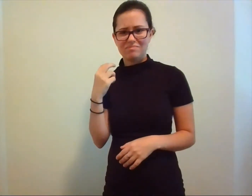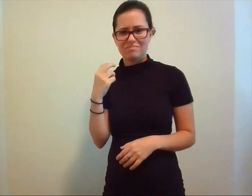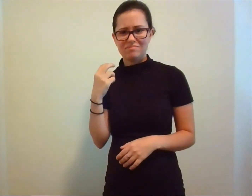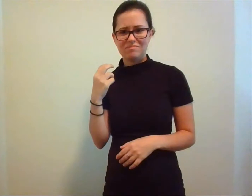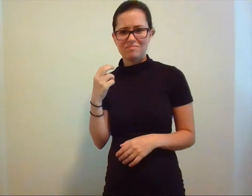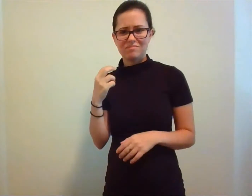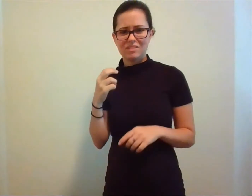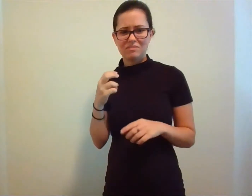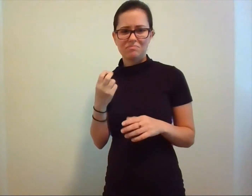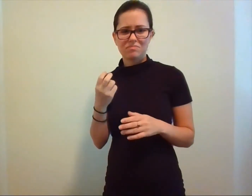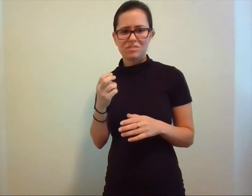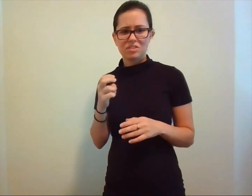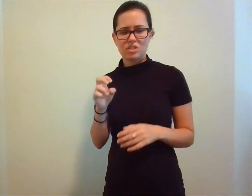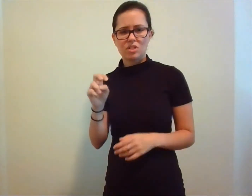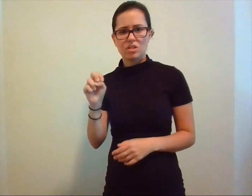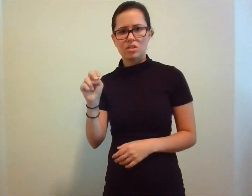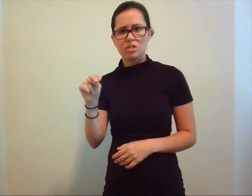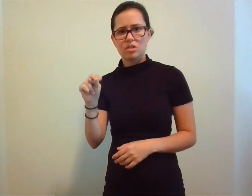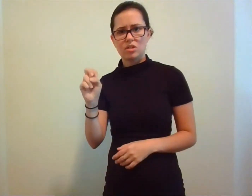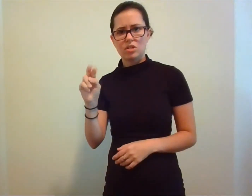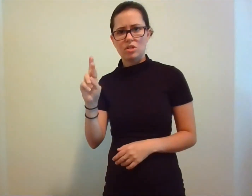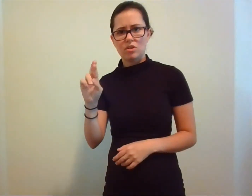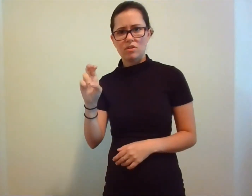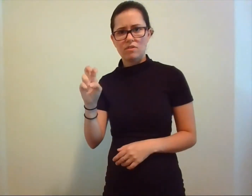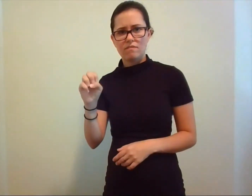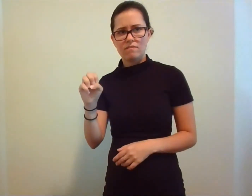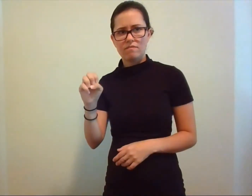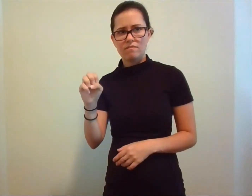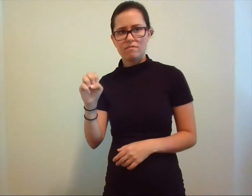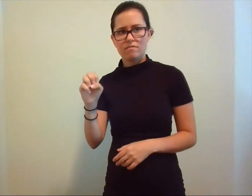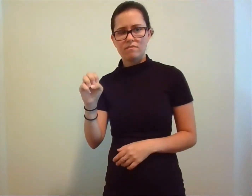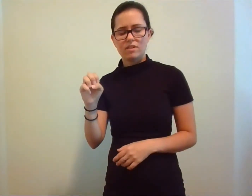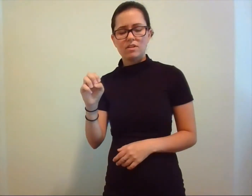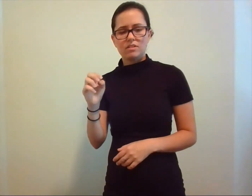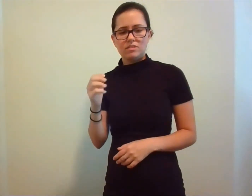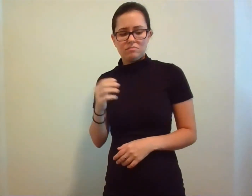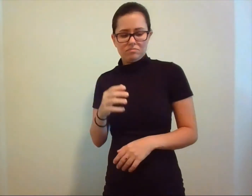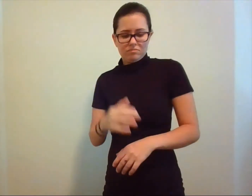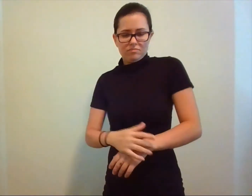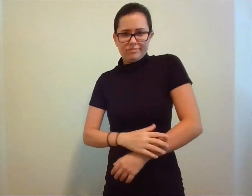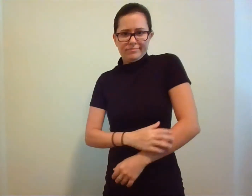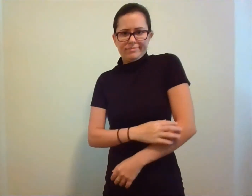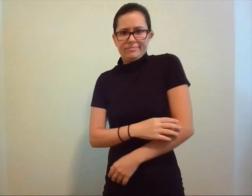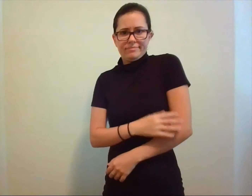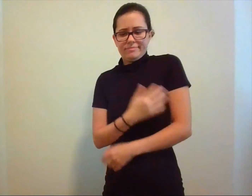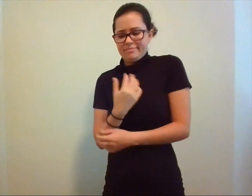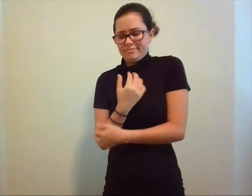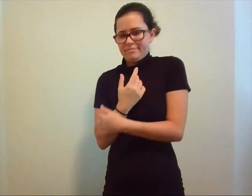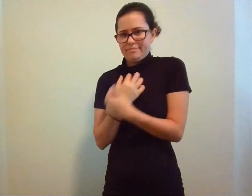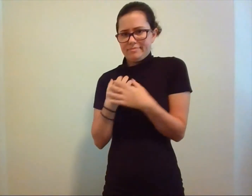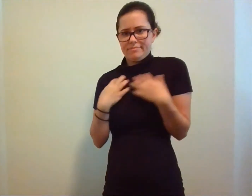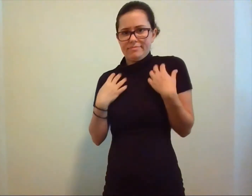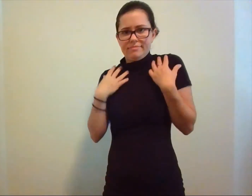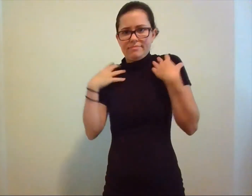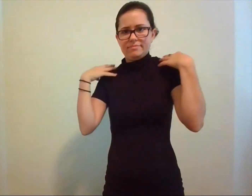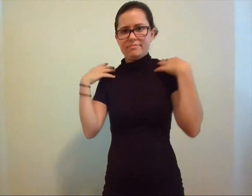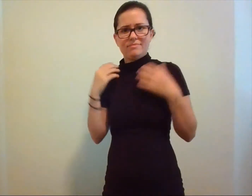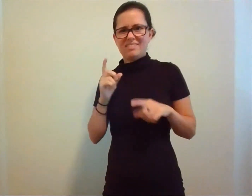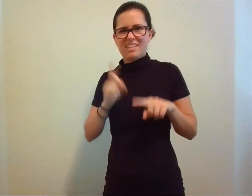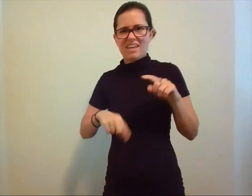a list because I don't want to forget anything that's important to me. And I wrote on the list, like, cozy clothes. And then I